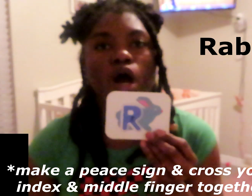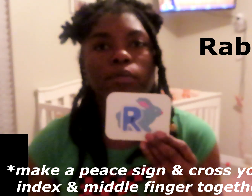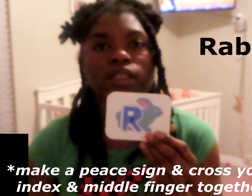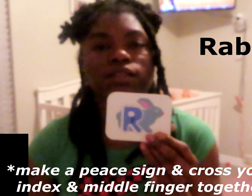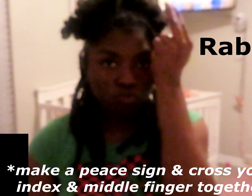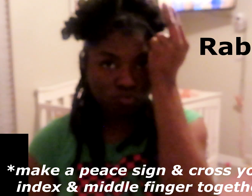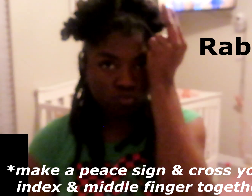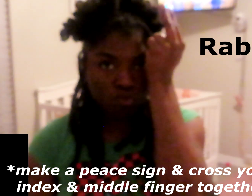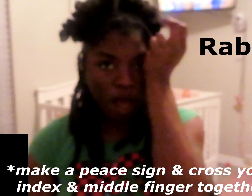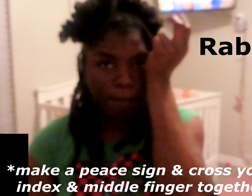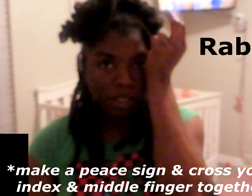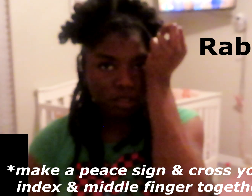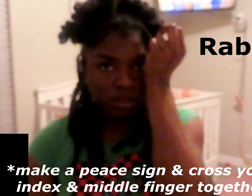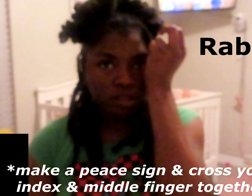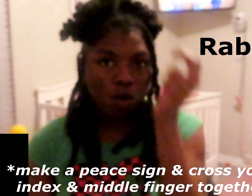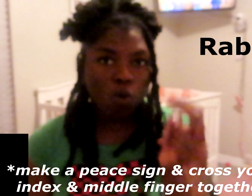Rabbit. Rabbit.